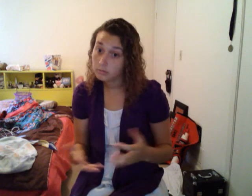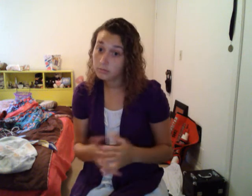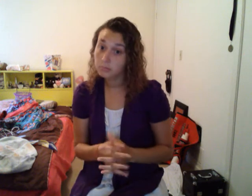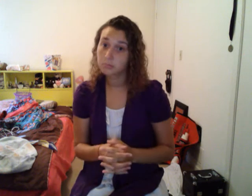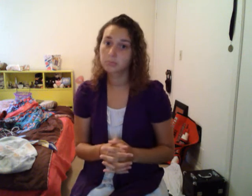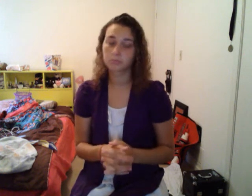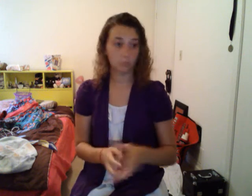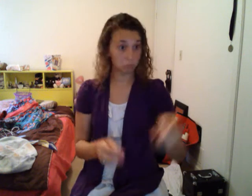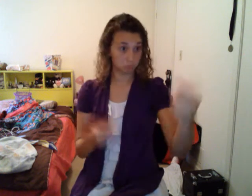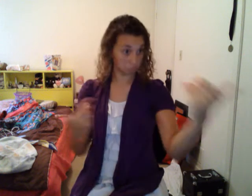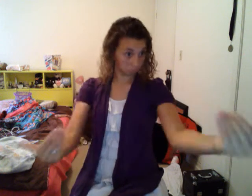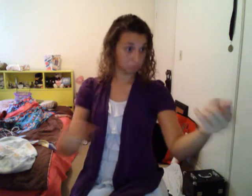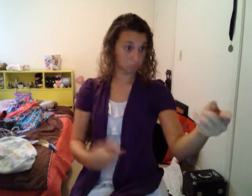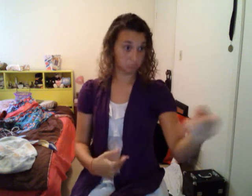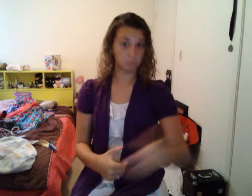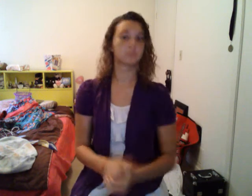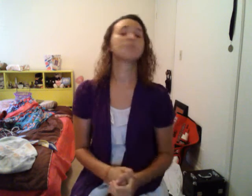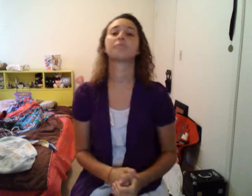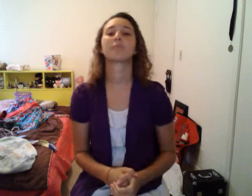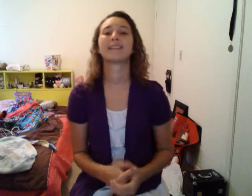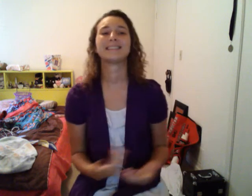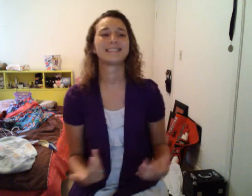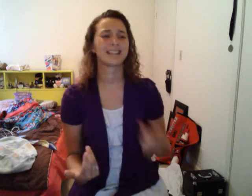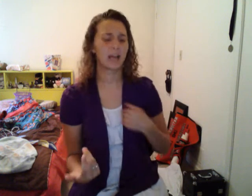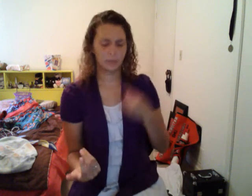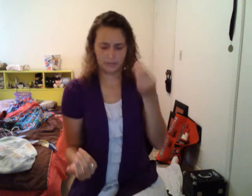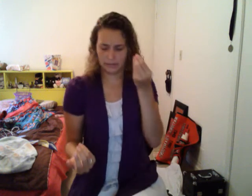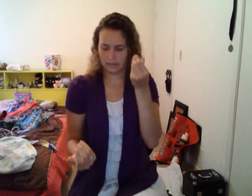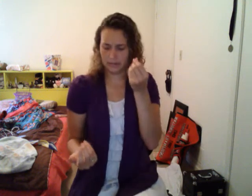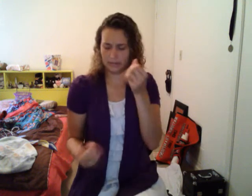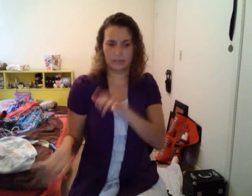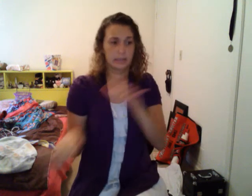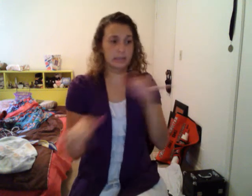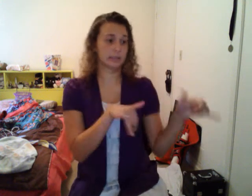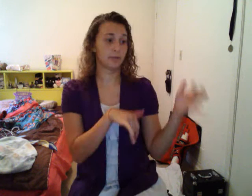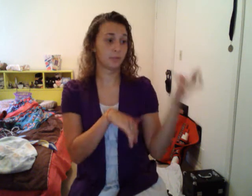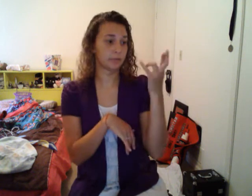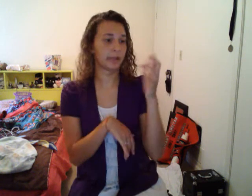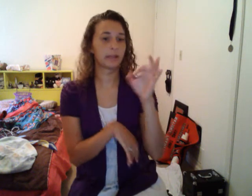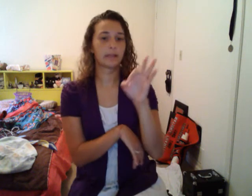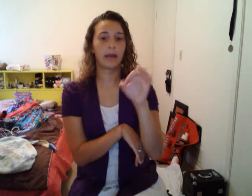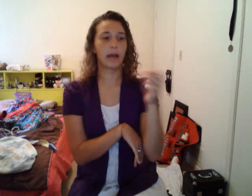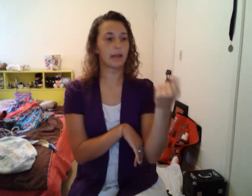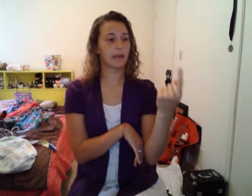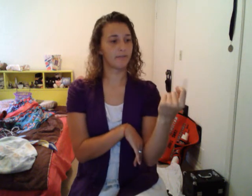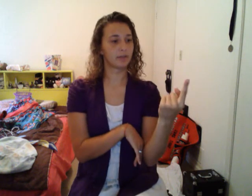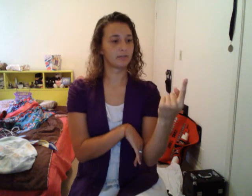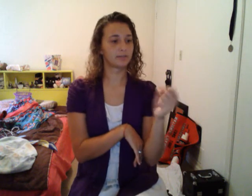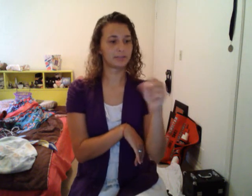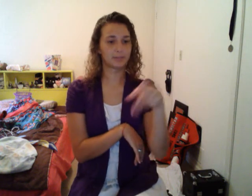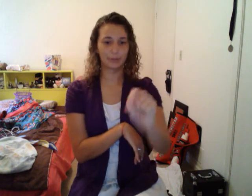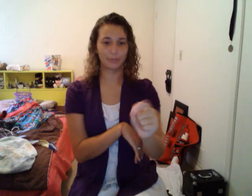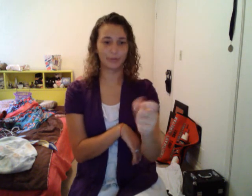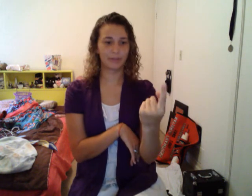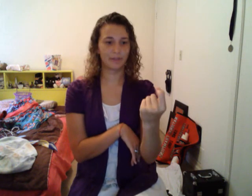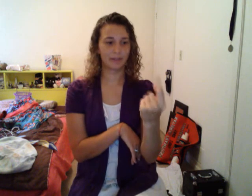Go ahead. Well, I was thinking it was the same reason on 9/11 with regard to people who flew the plane into